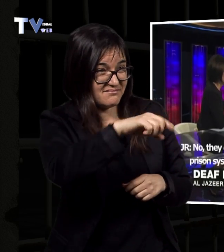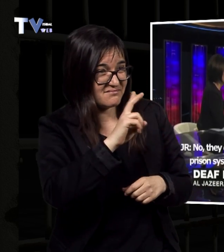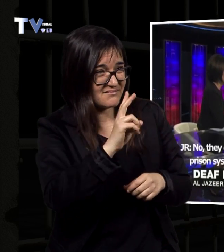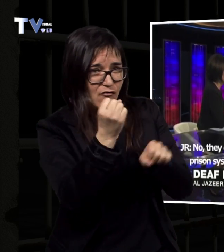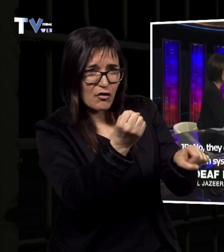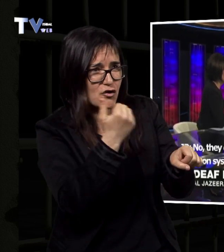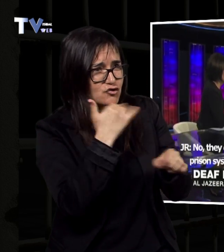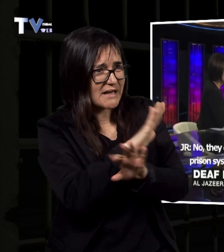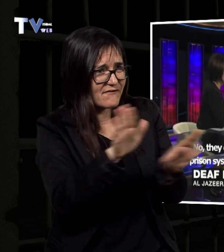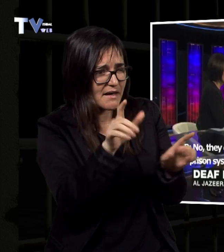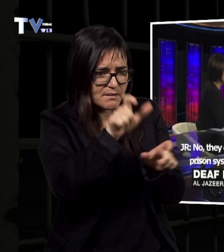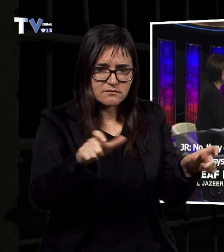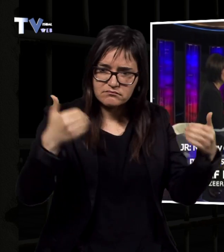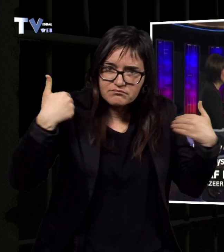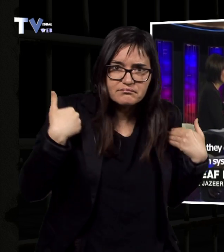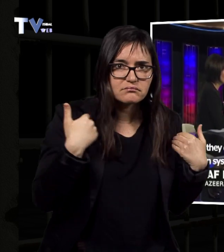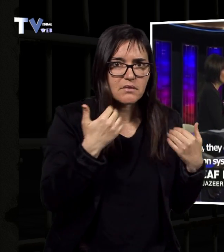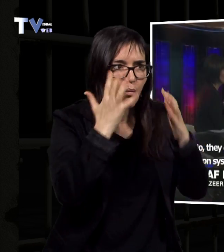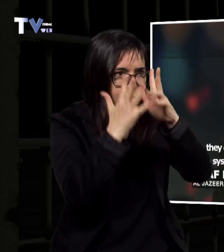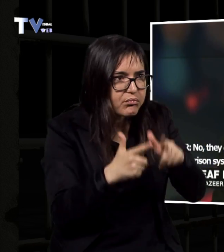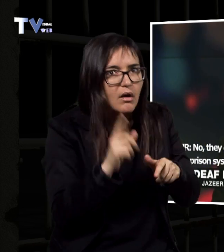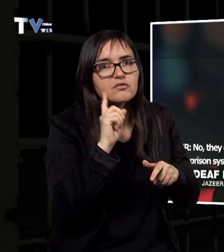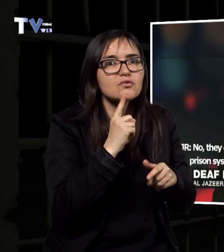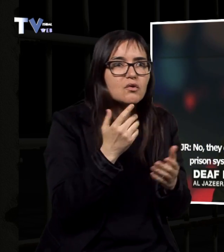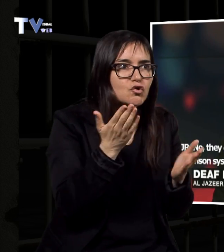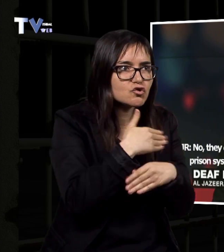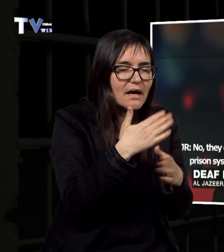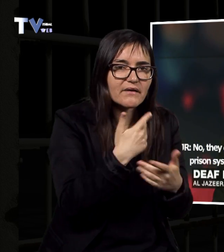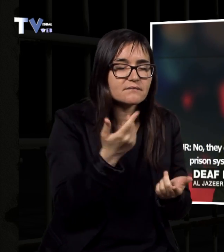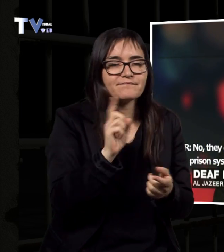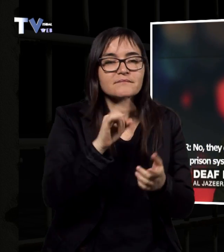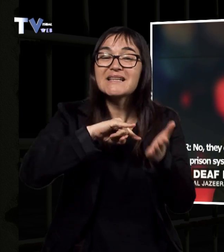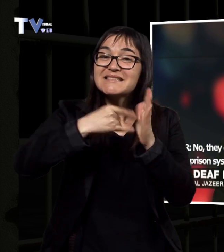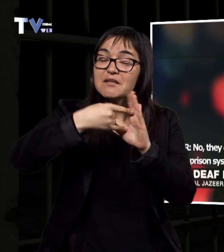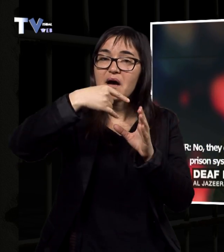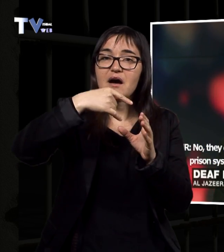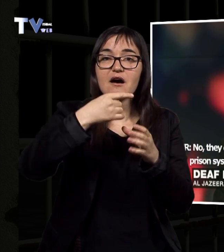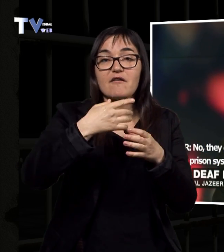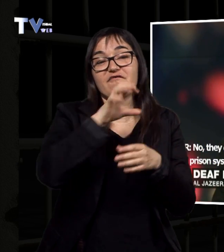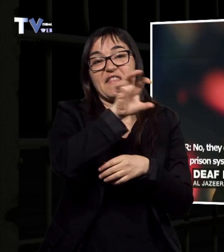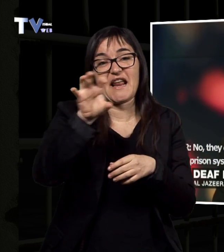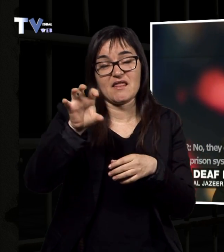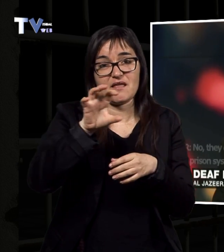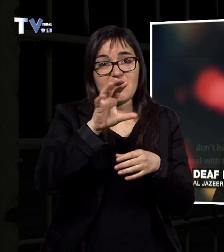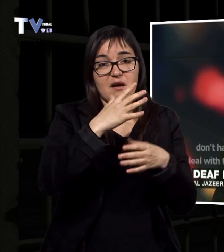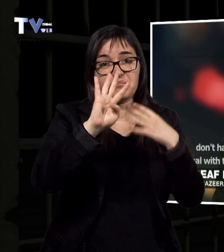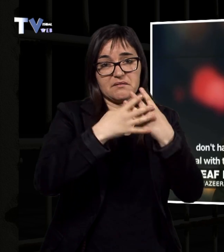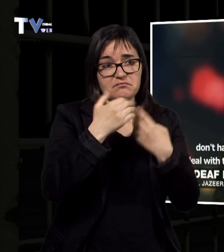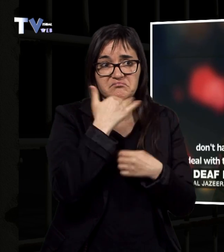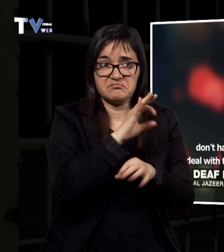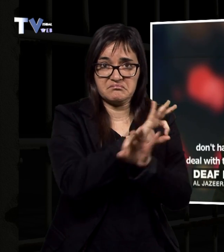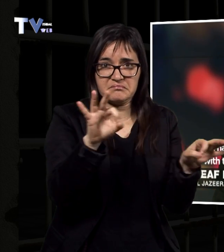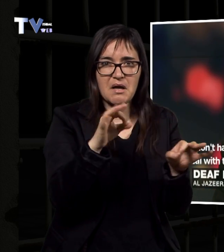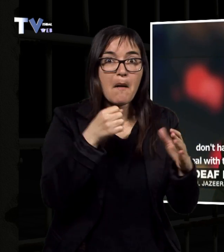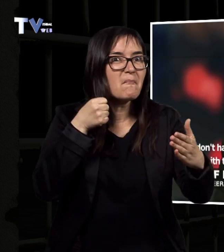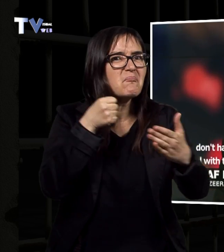And as a matter of fact, in the federal prison system, the best I could figure out is that they don't have any programs